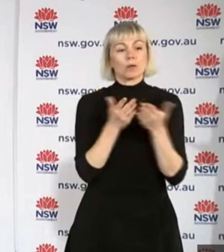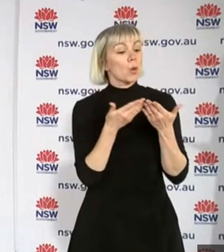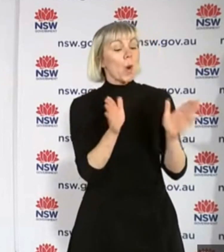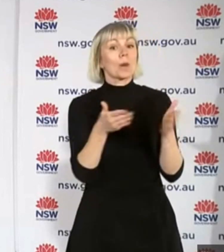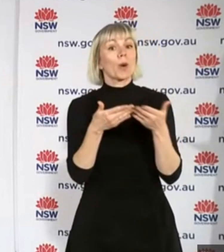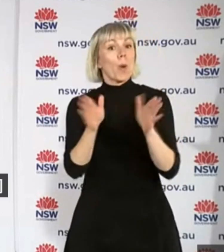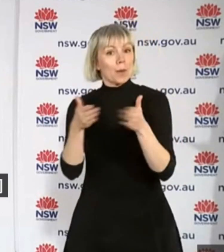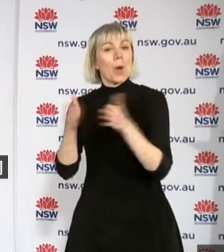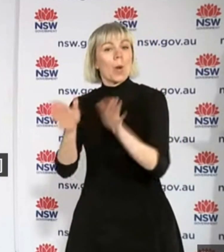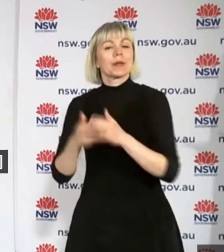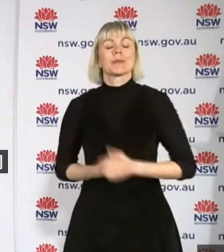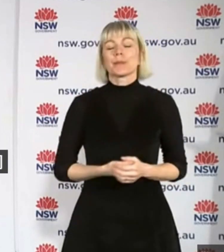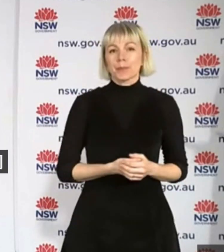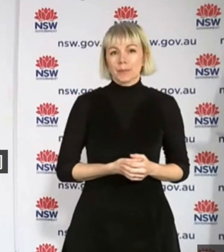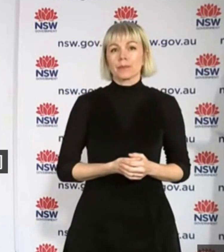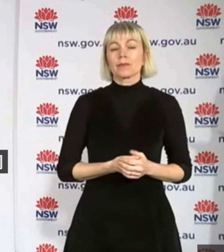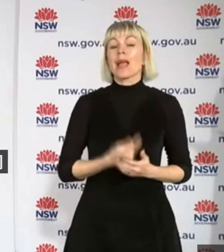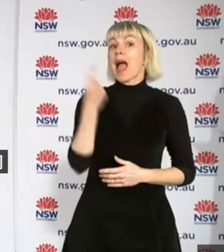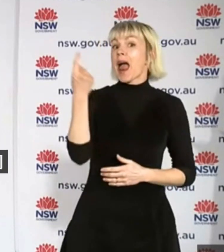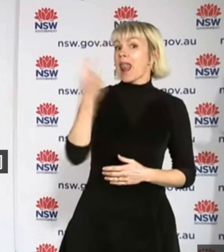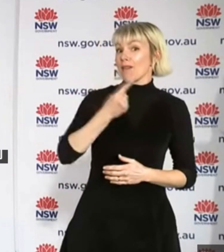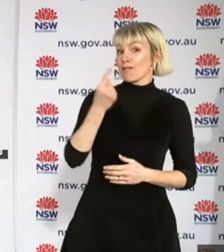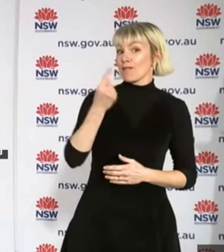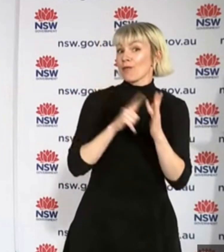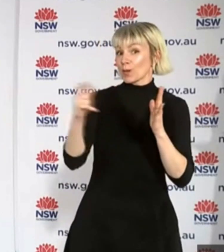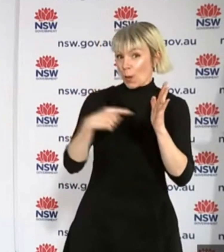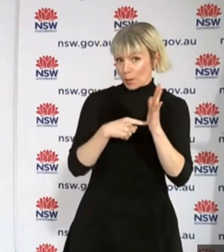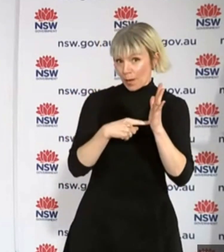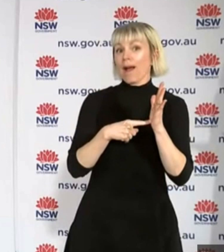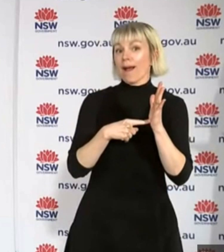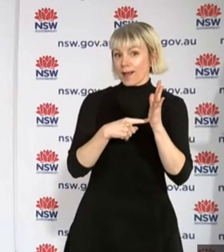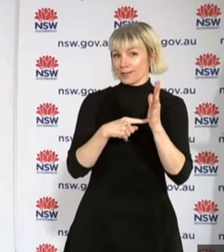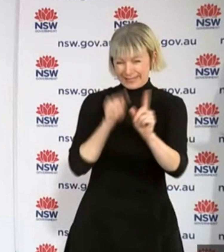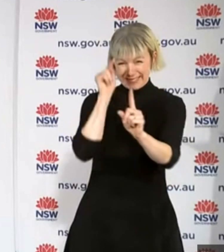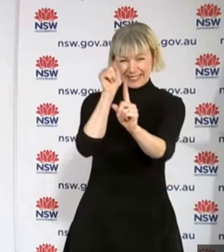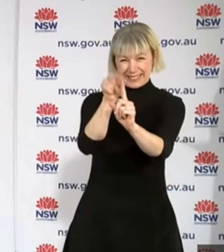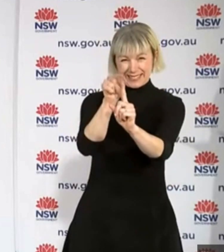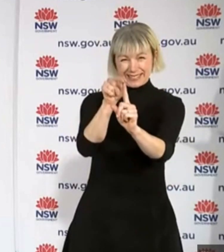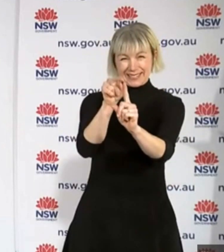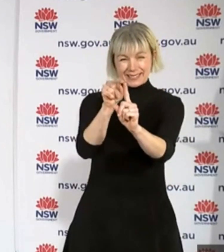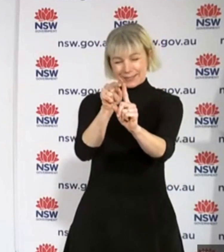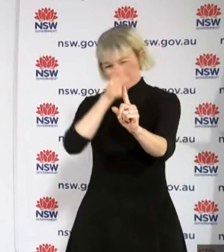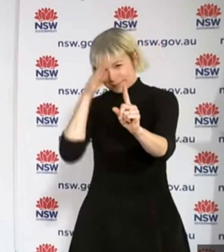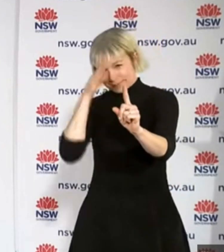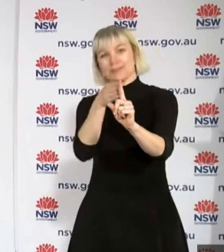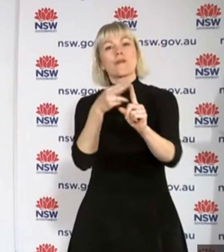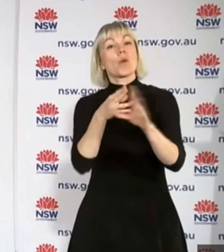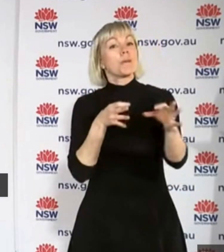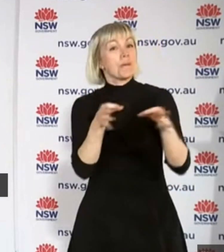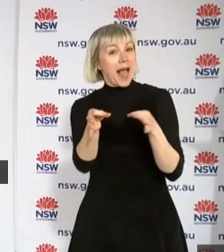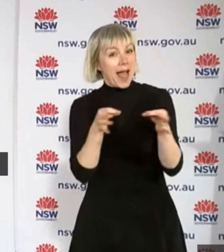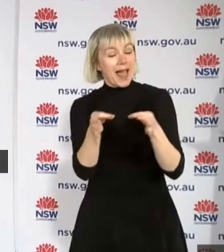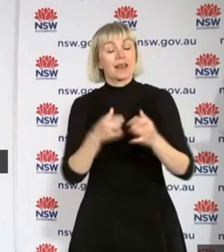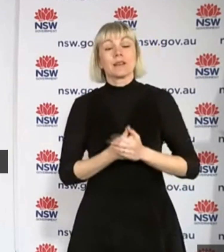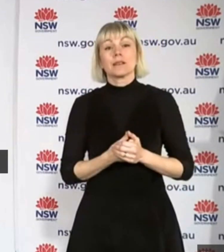quite confidently that we envisage 11th of October will be the day that we'll be able to adhere to that roadmap. And I just say to everybody across